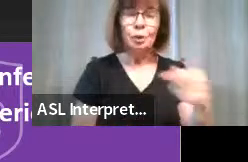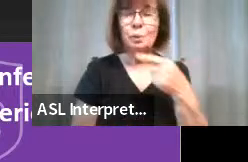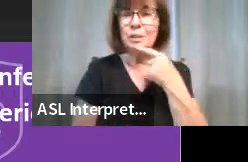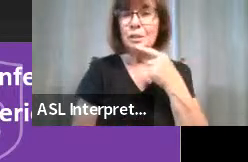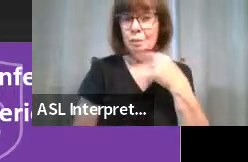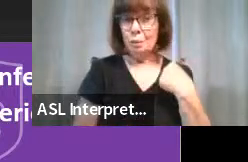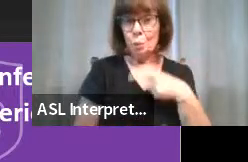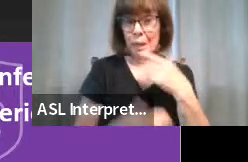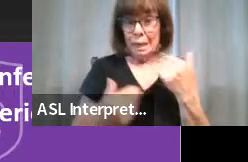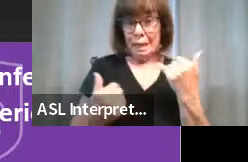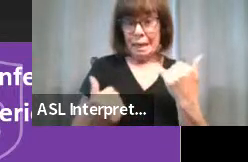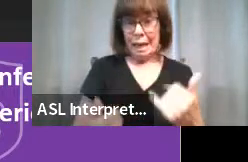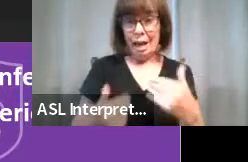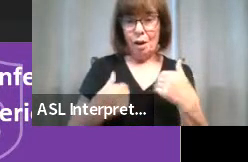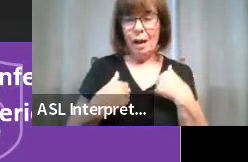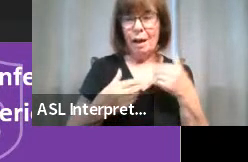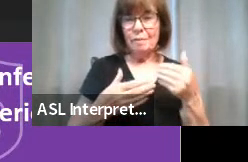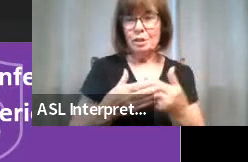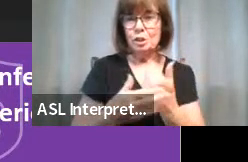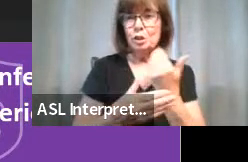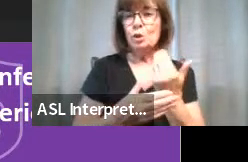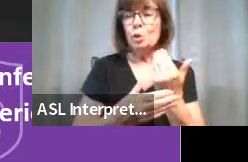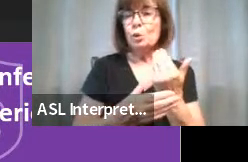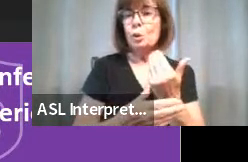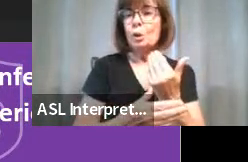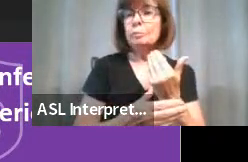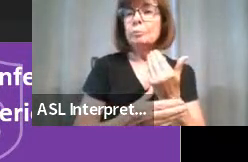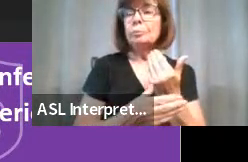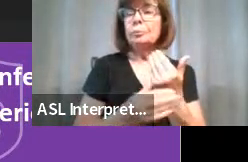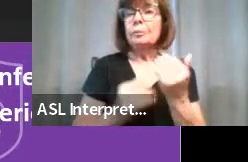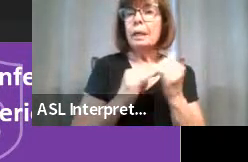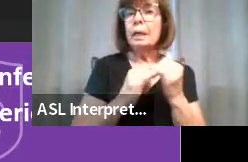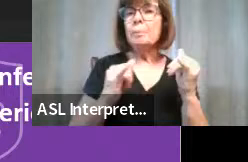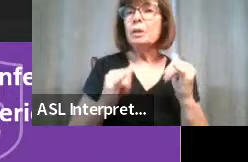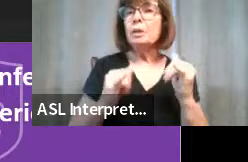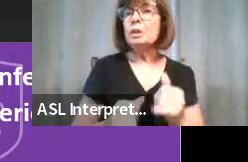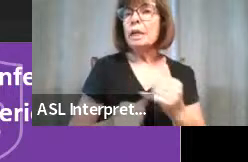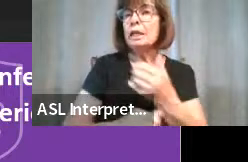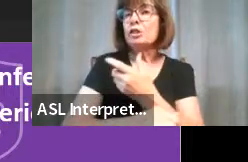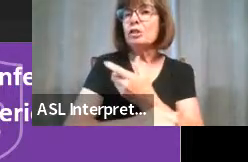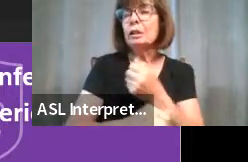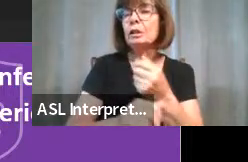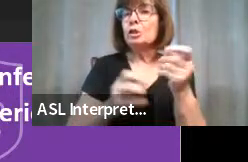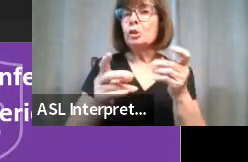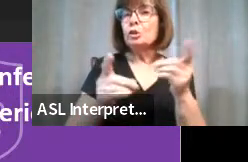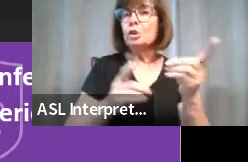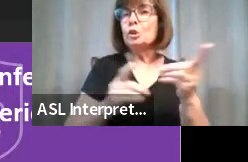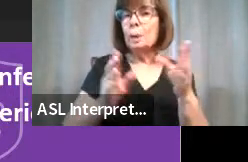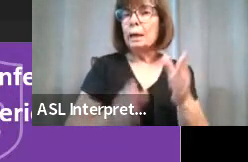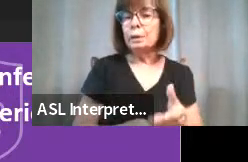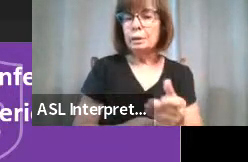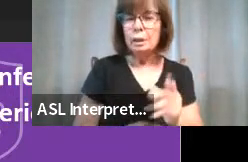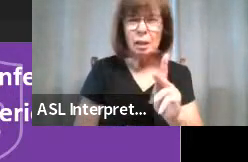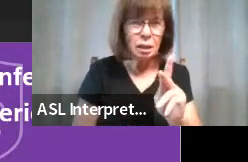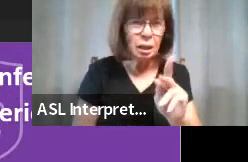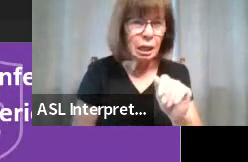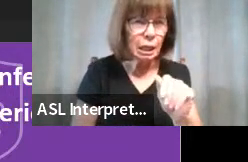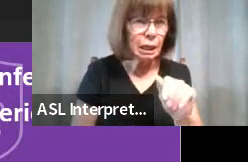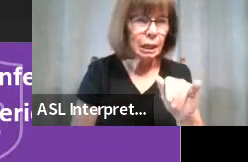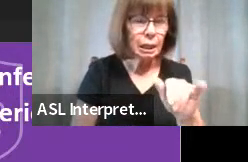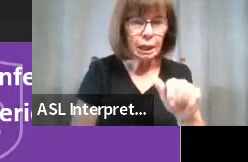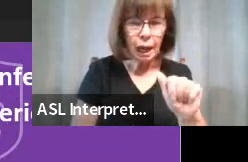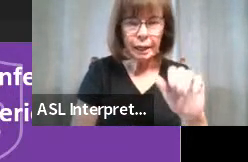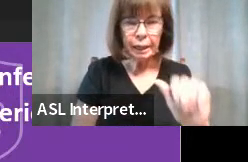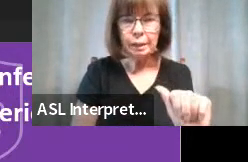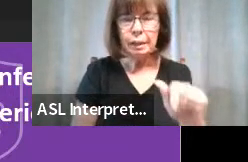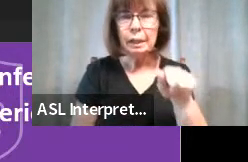new immunization director for our health department, Kayeb Manker, who I'll be passing it to in a sec. Kayeb will be heading